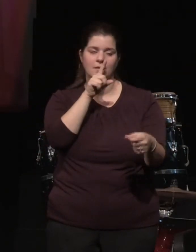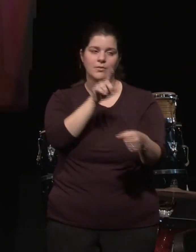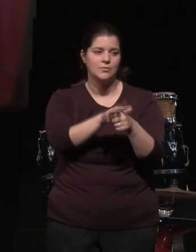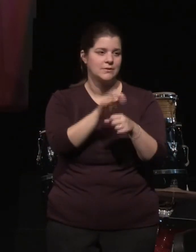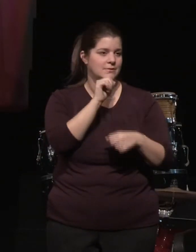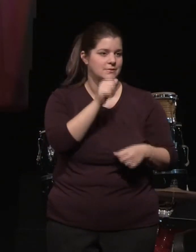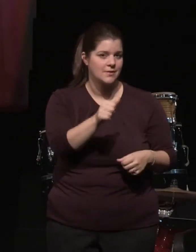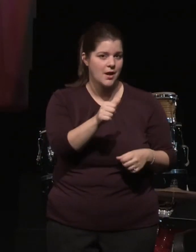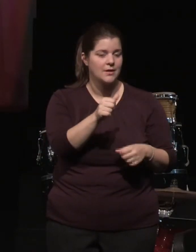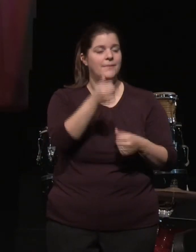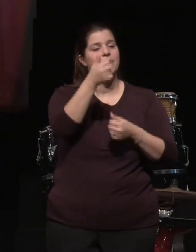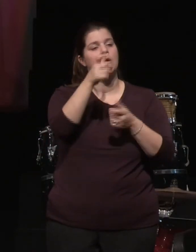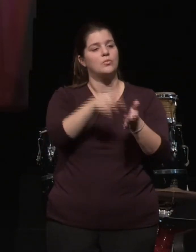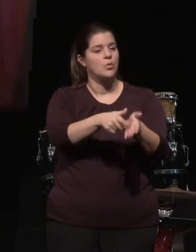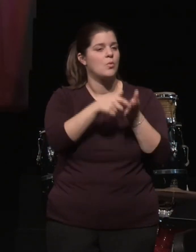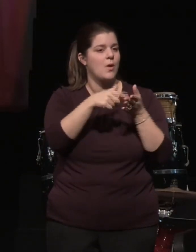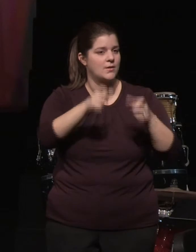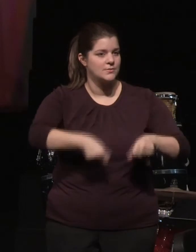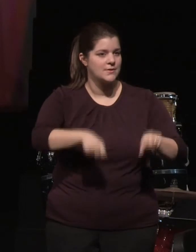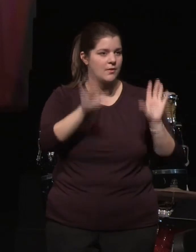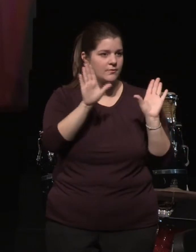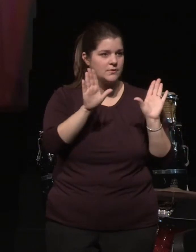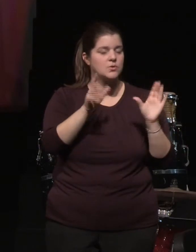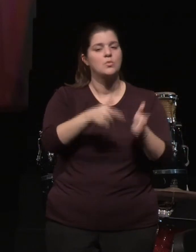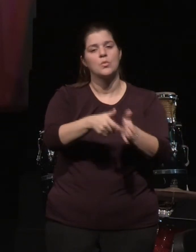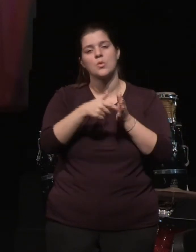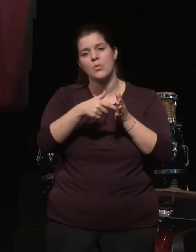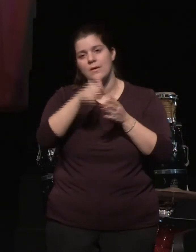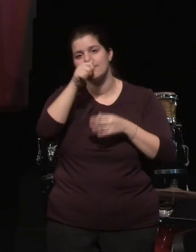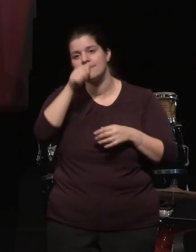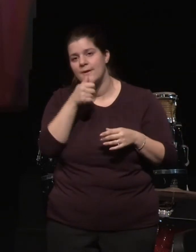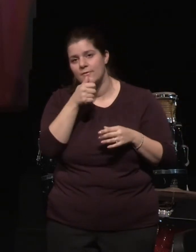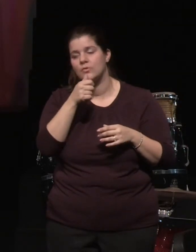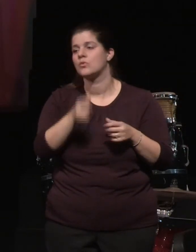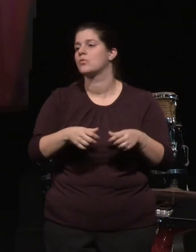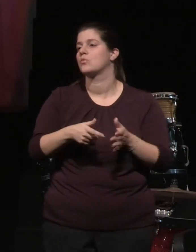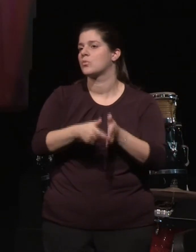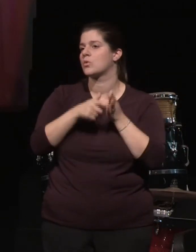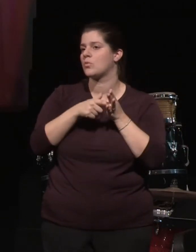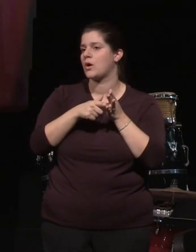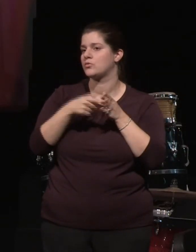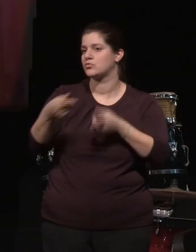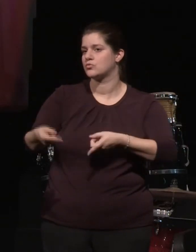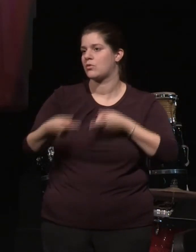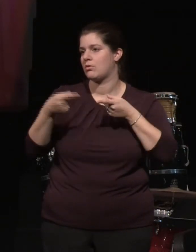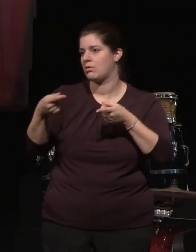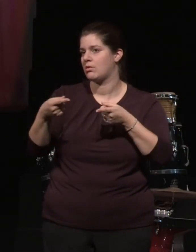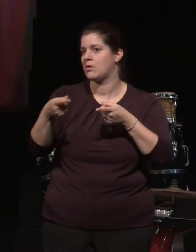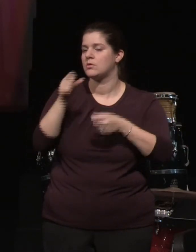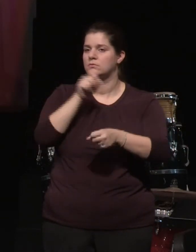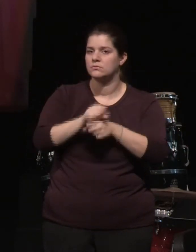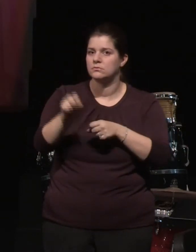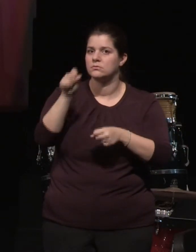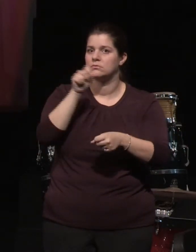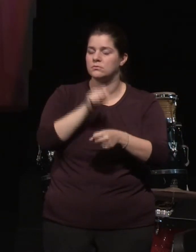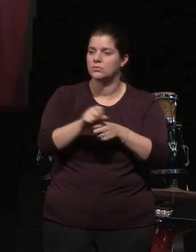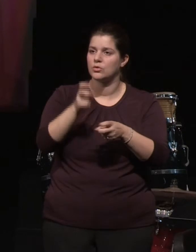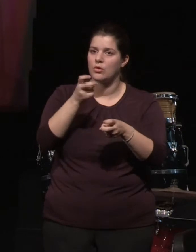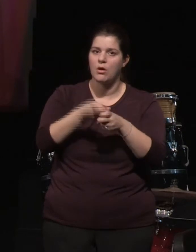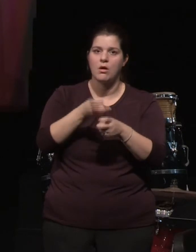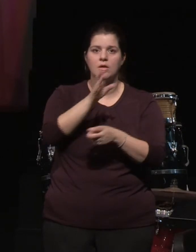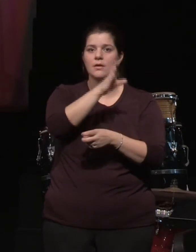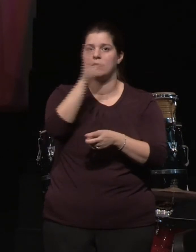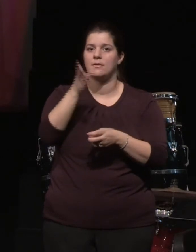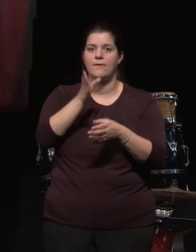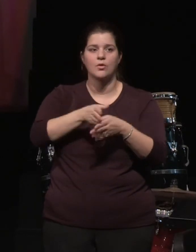requires sacrifice, suffering and struggle. The tireless exertions and passionate